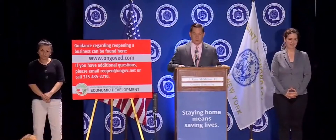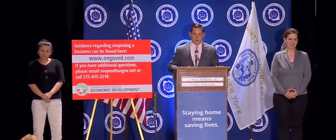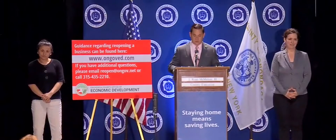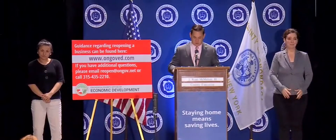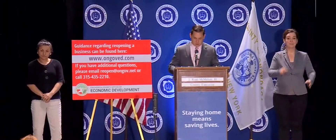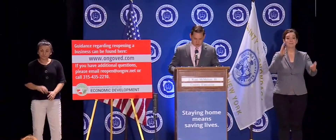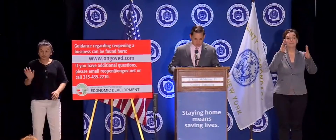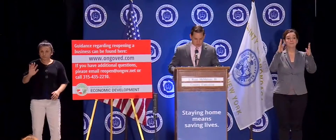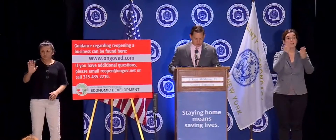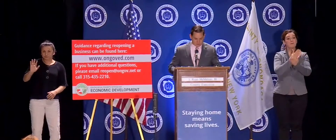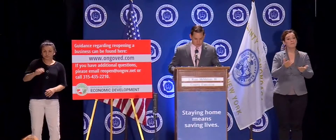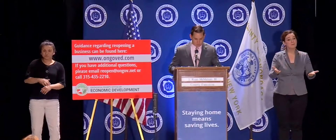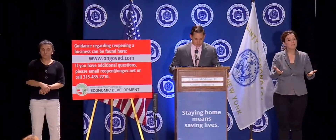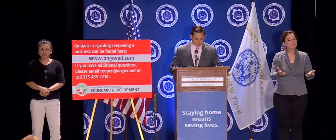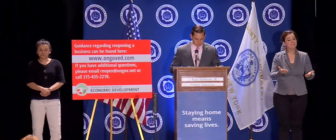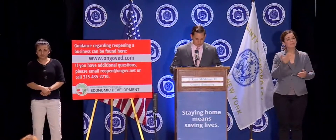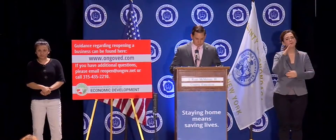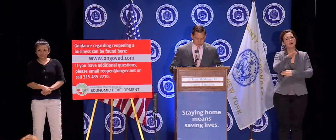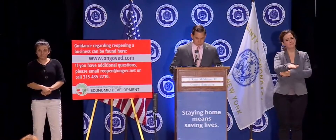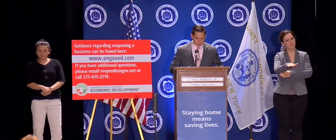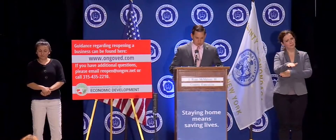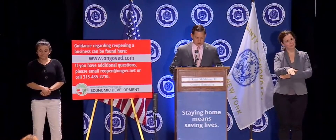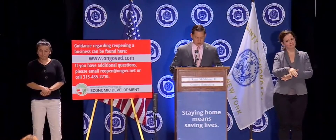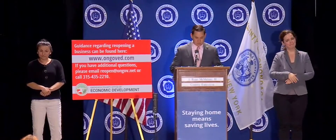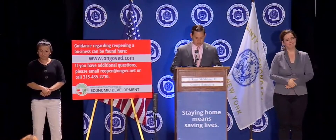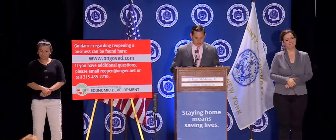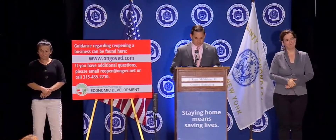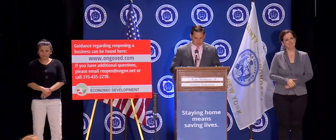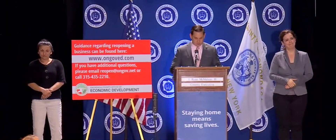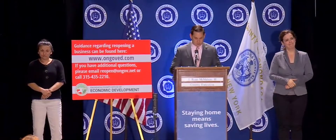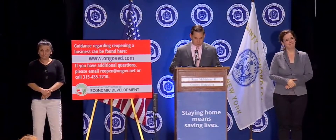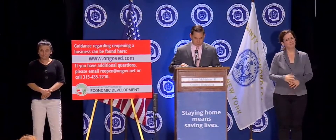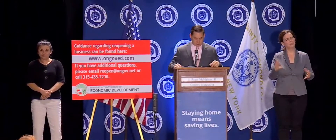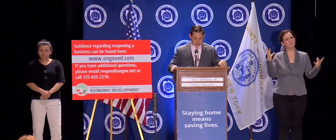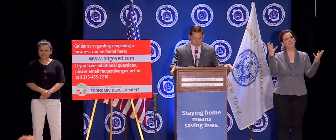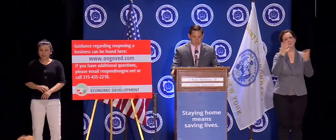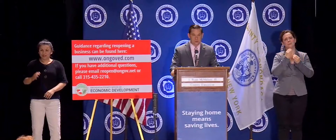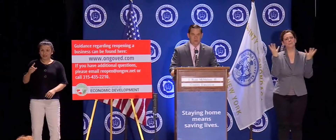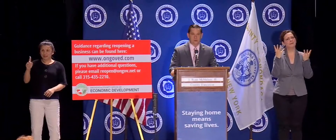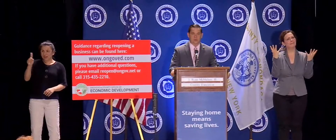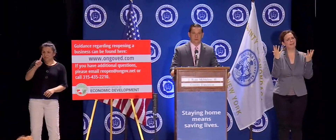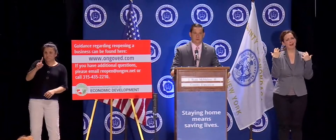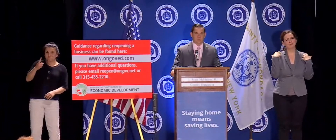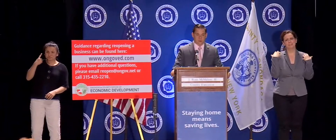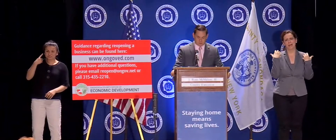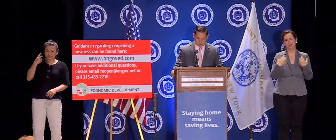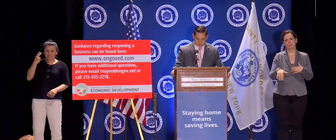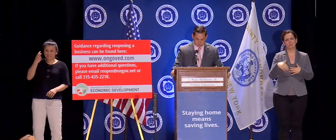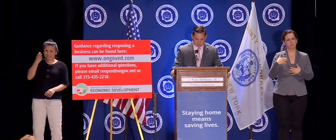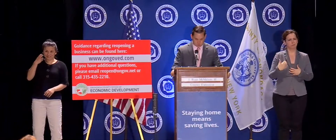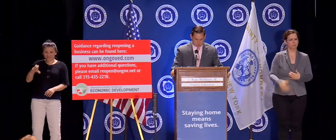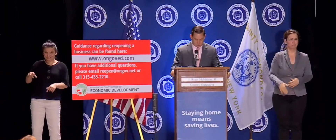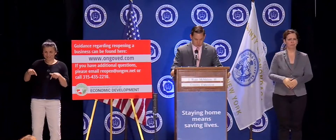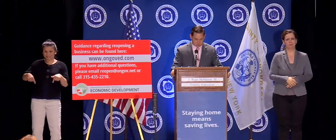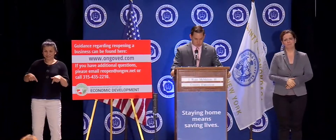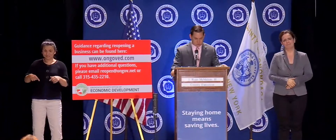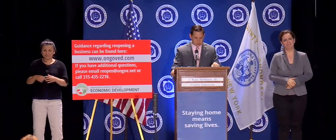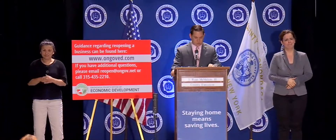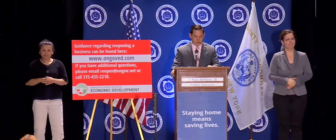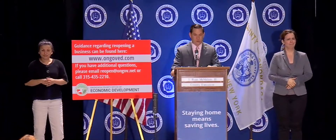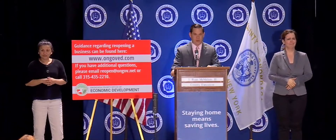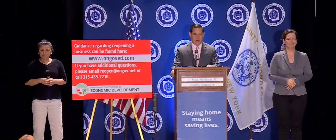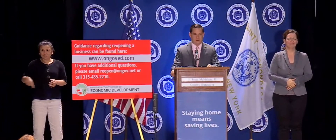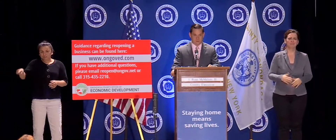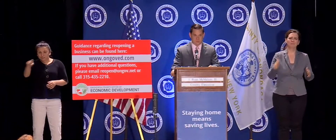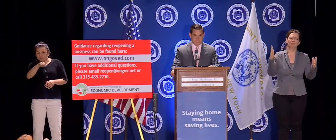Hello, everybody. Good afternoon. It's a beautiful afternoon outside. Hopefully, everybody will get to enjoy the slew